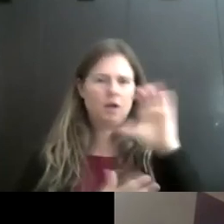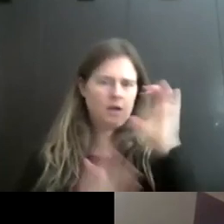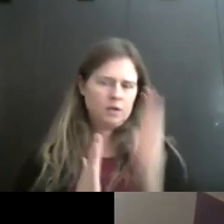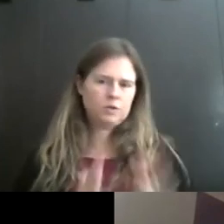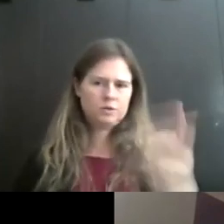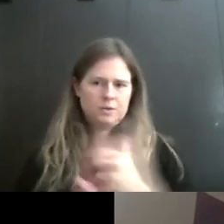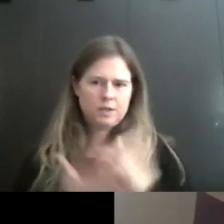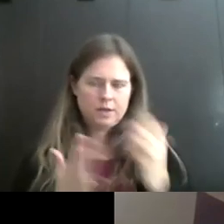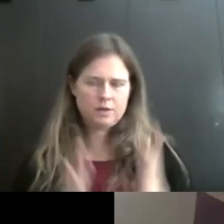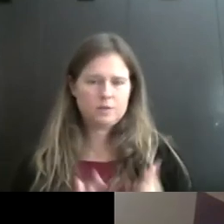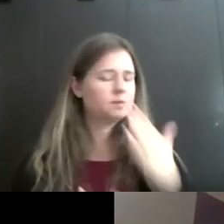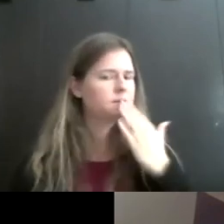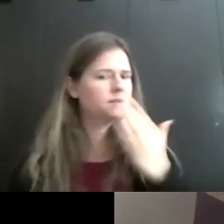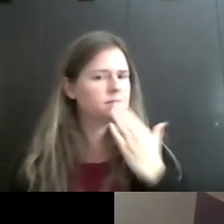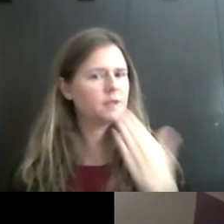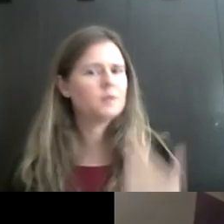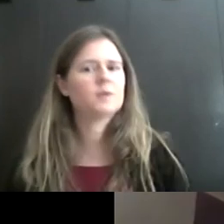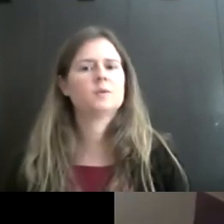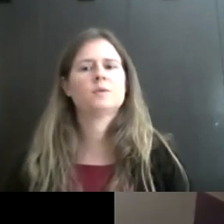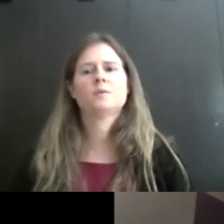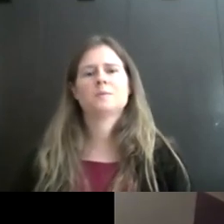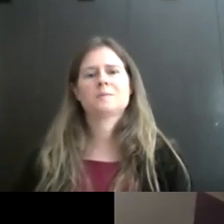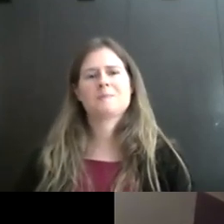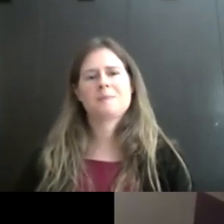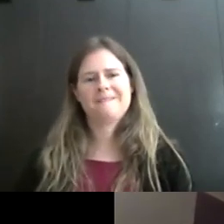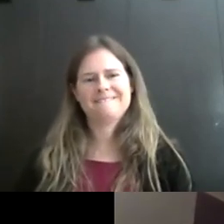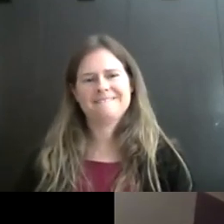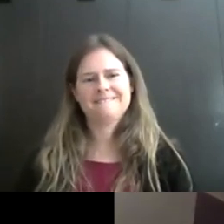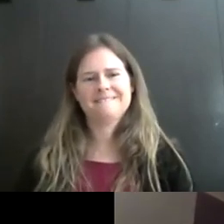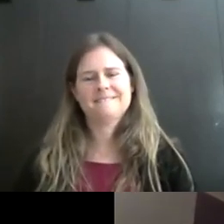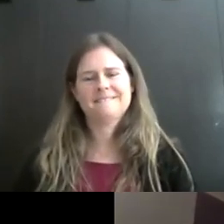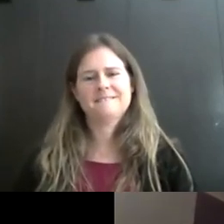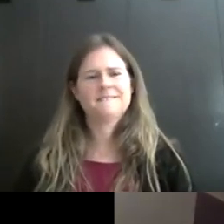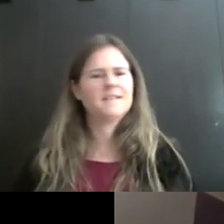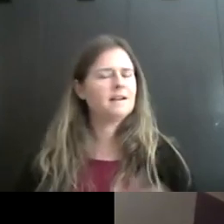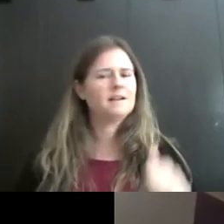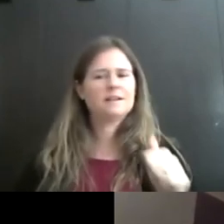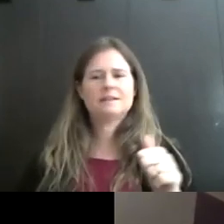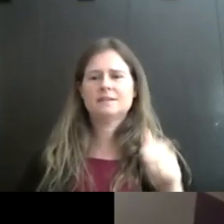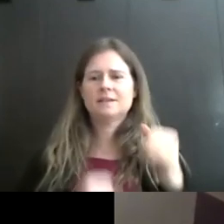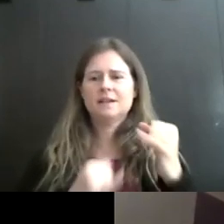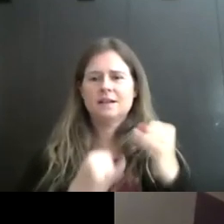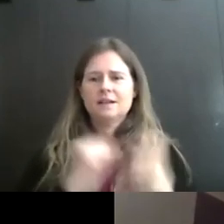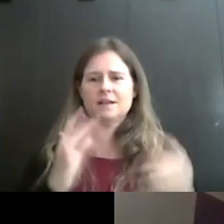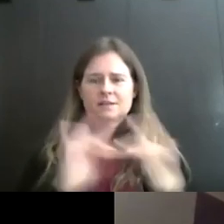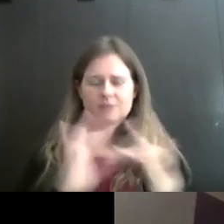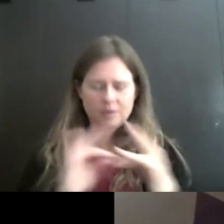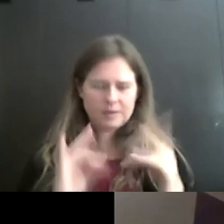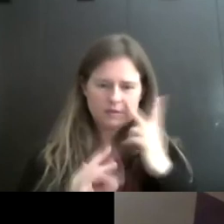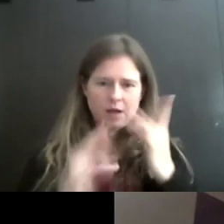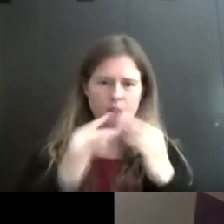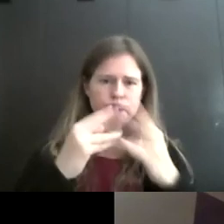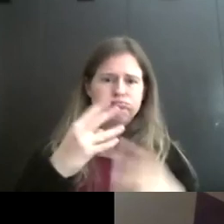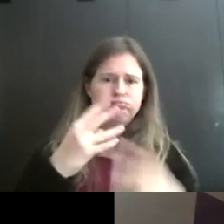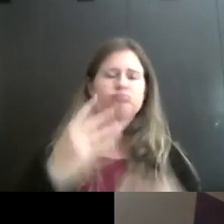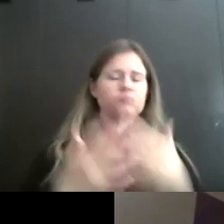Excellent. I think we need to let you go pretty soon. Any last, and I'm sorry for all the great questions we didn't have time to get